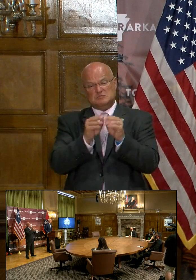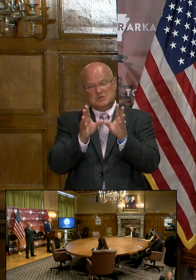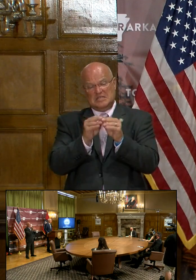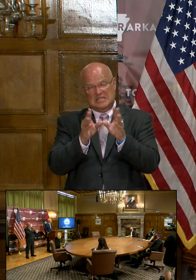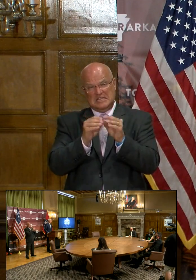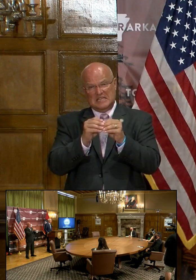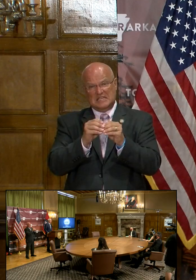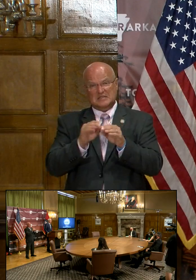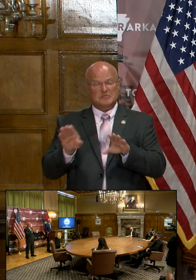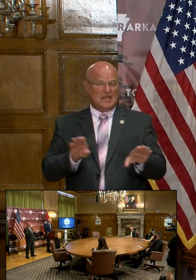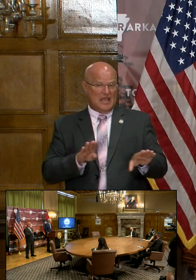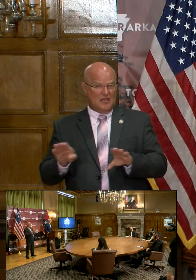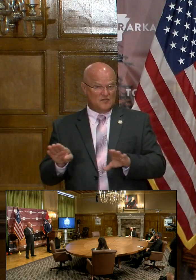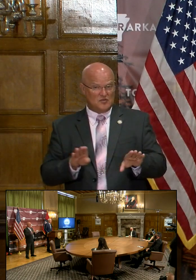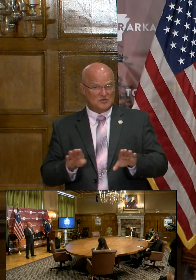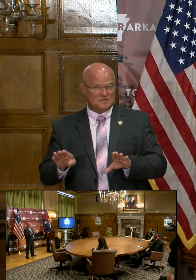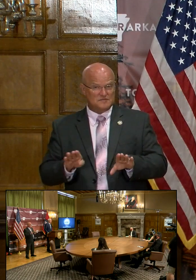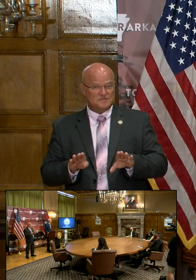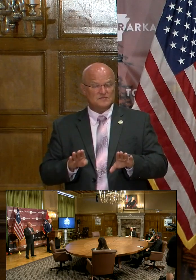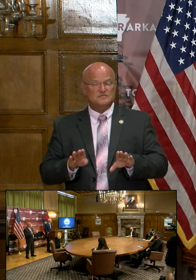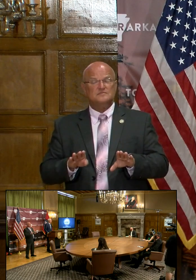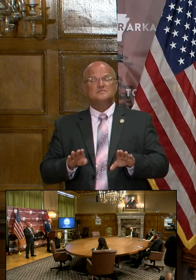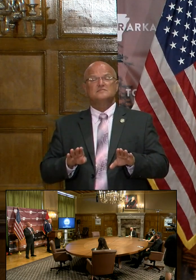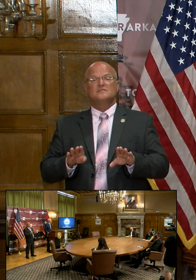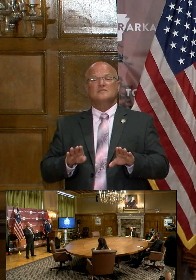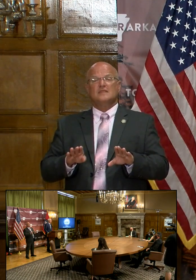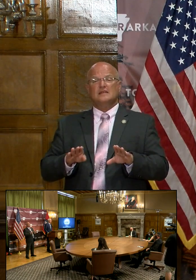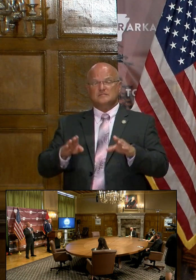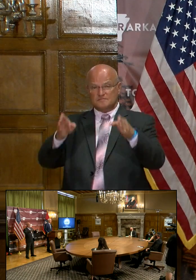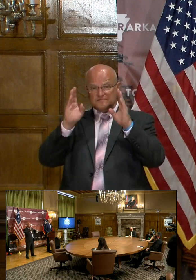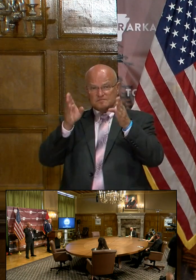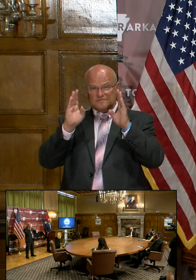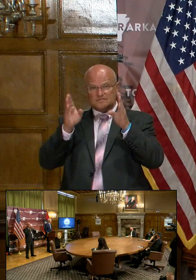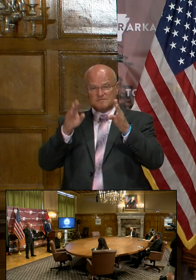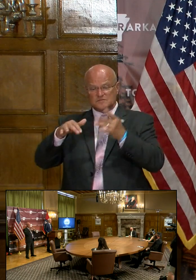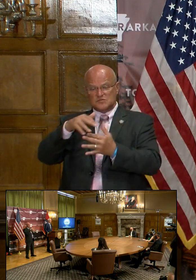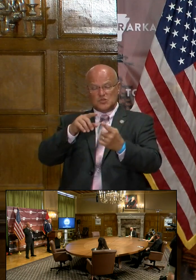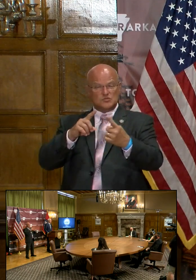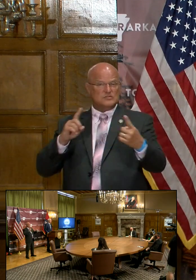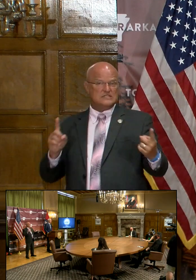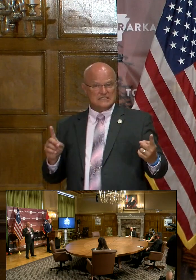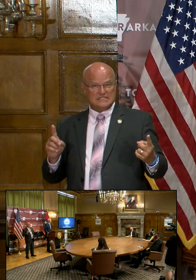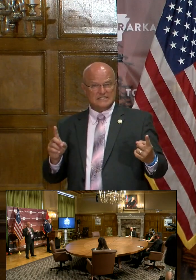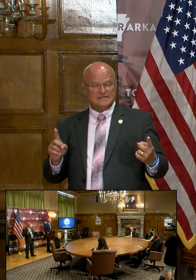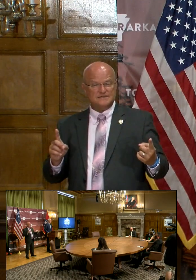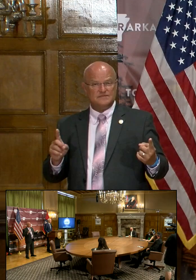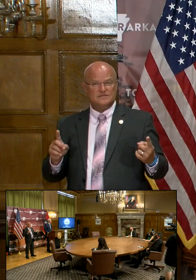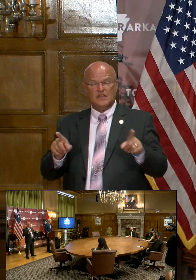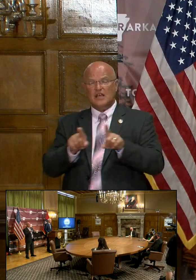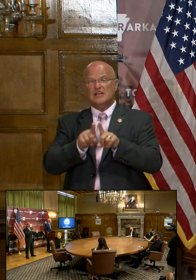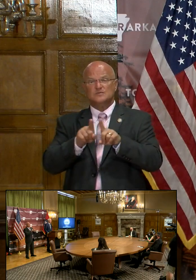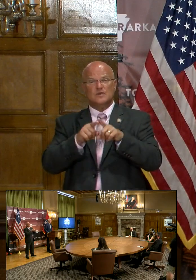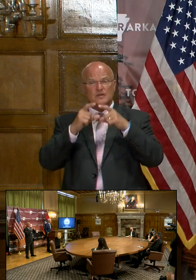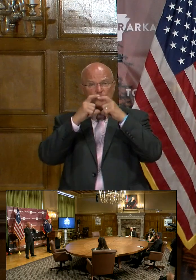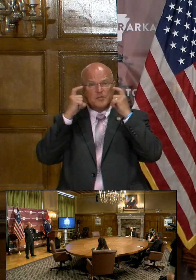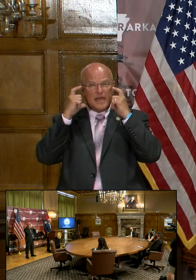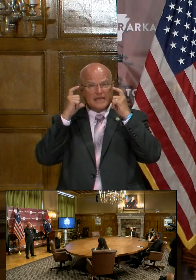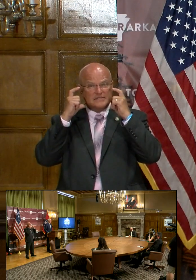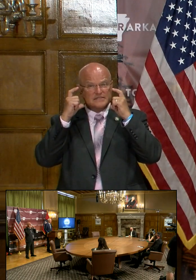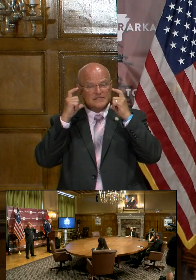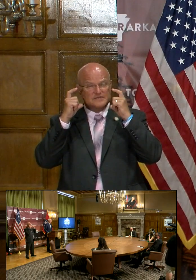it's about behavior, it's about being disciplined in social distancing as well as wearing